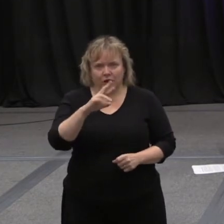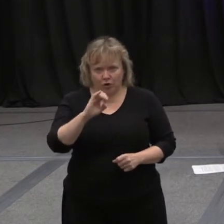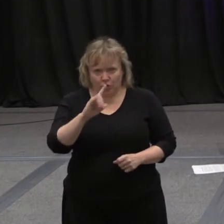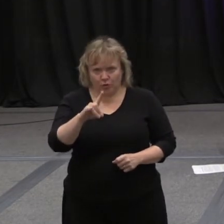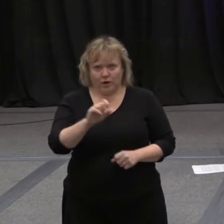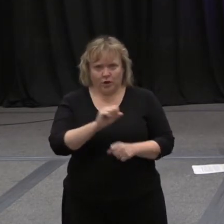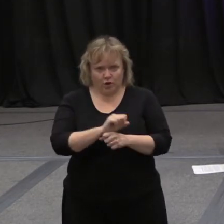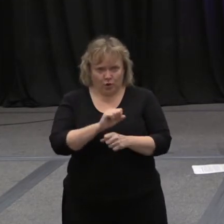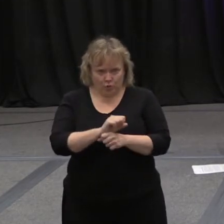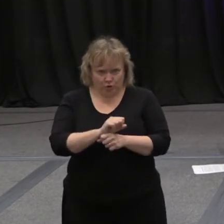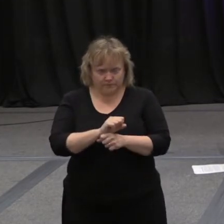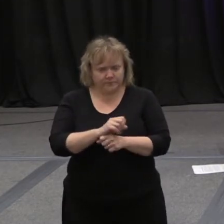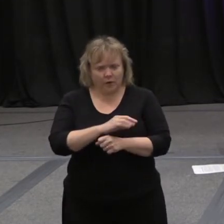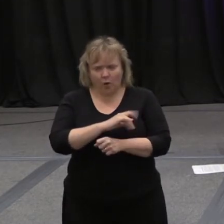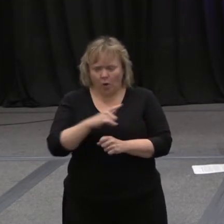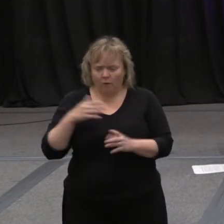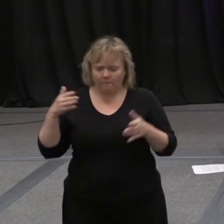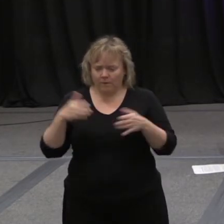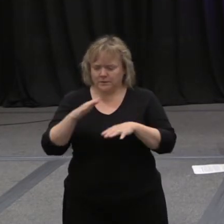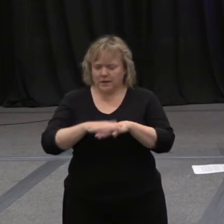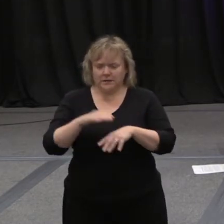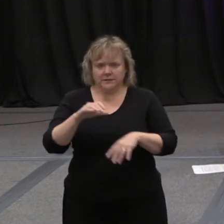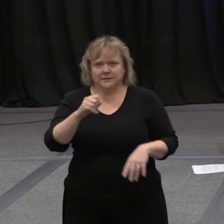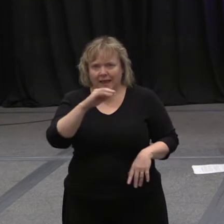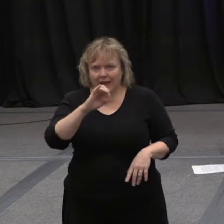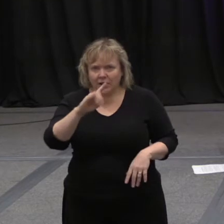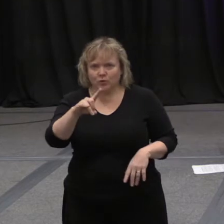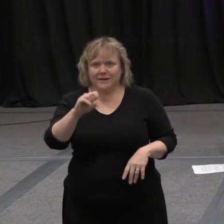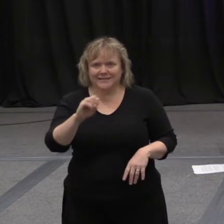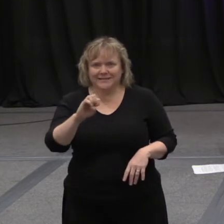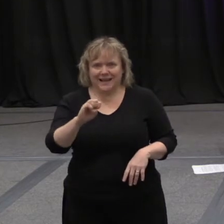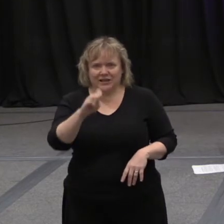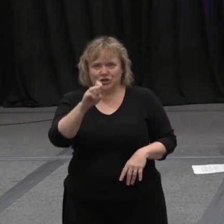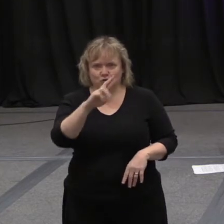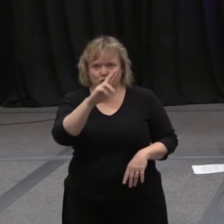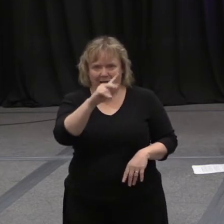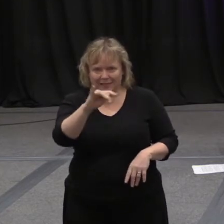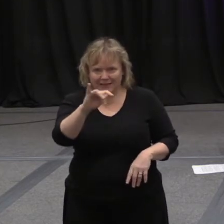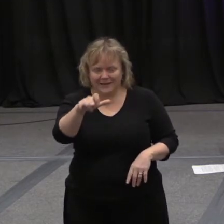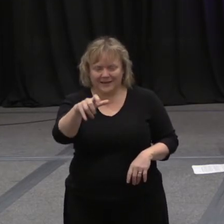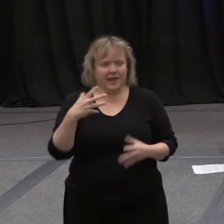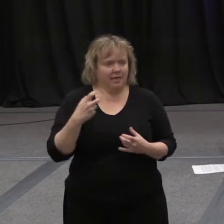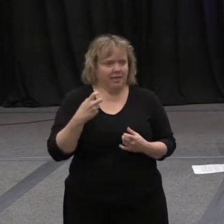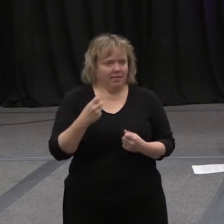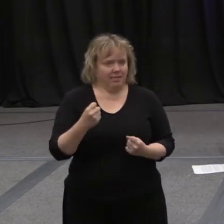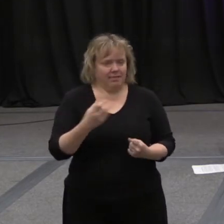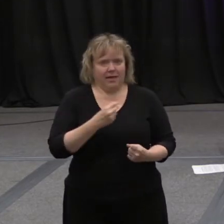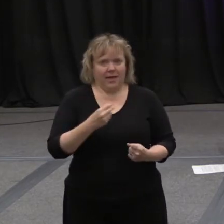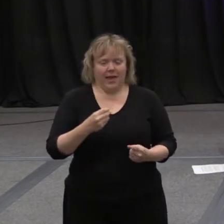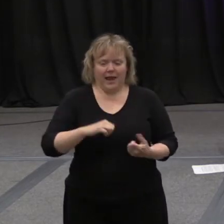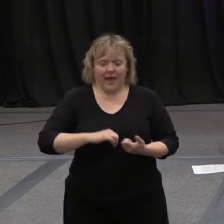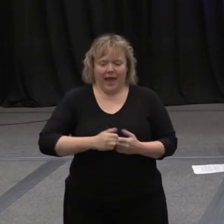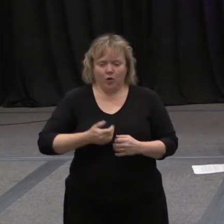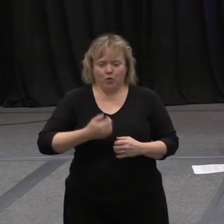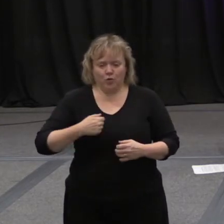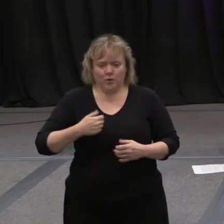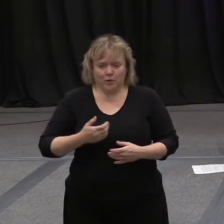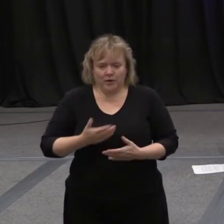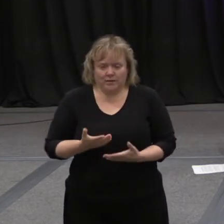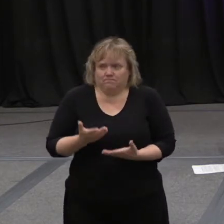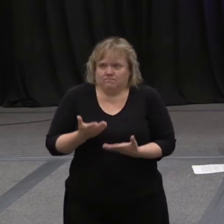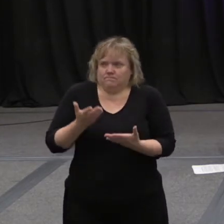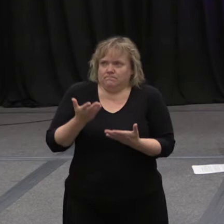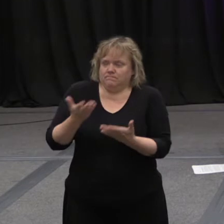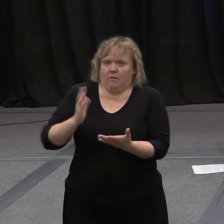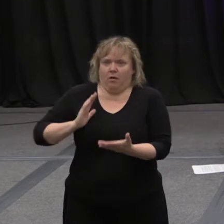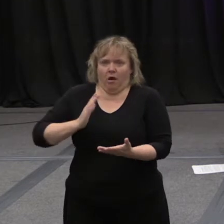it was all about sacred sexuality and healing and making an offering of our sexuality